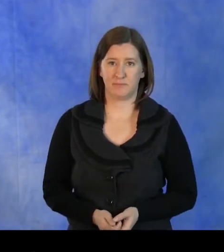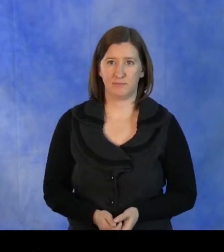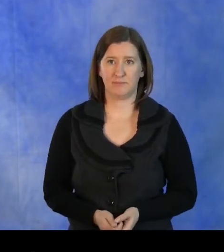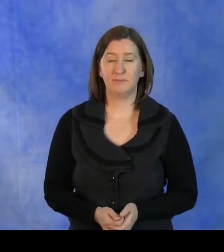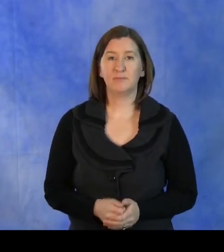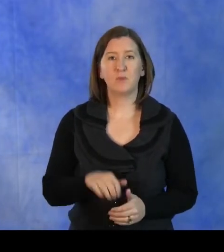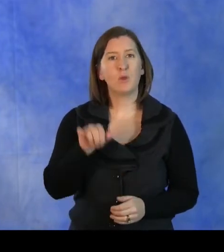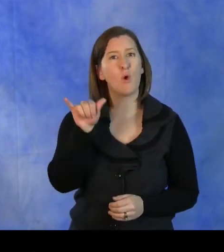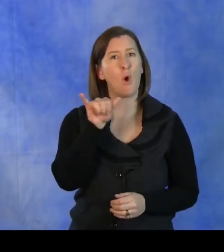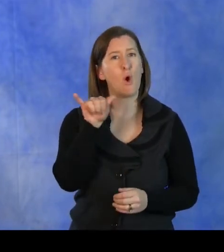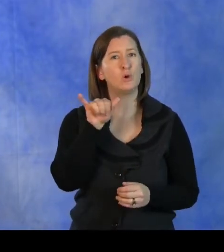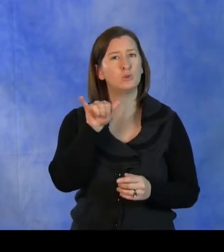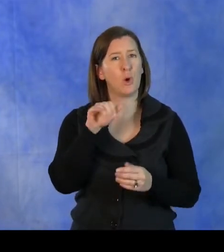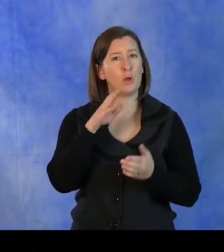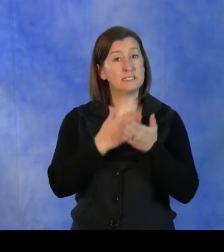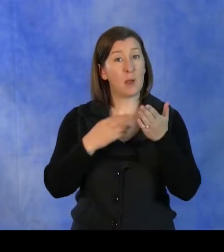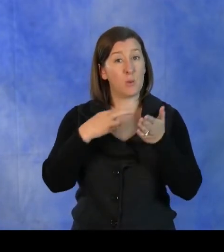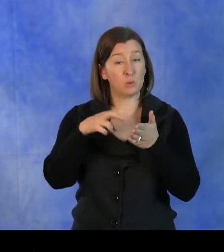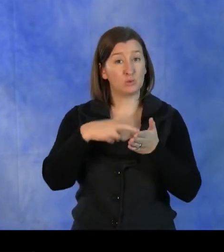didn't.